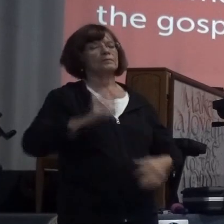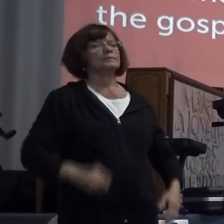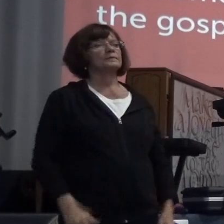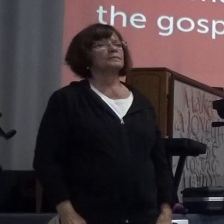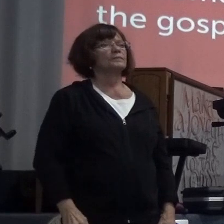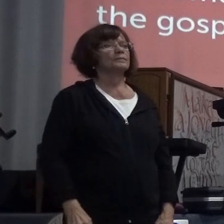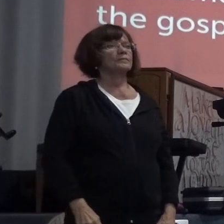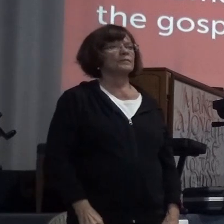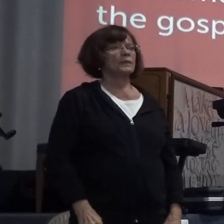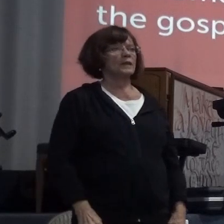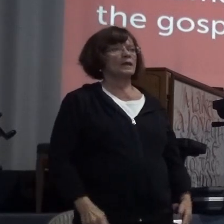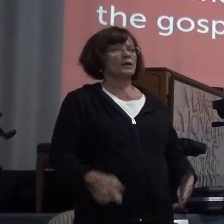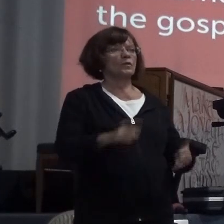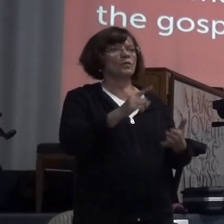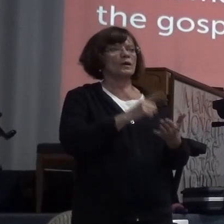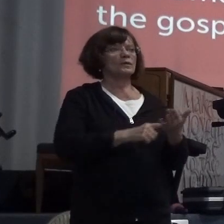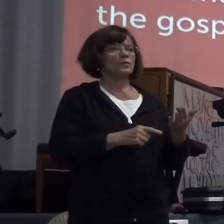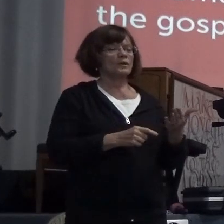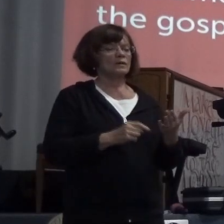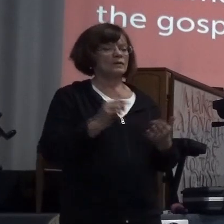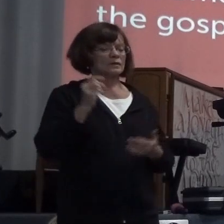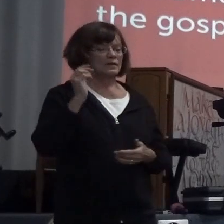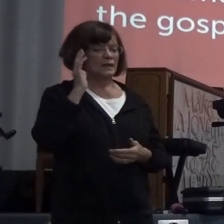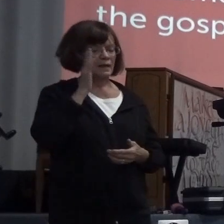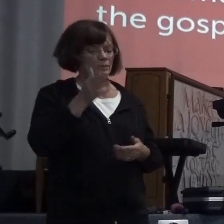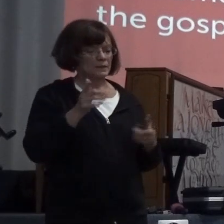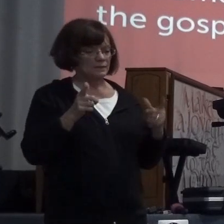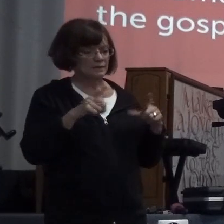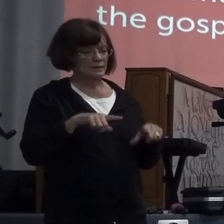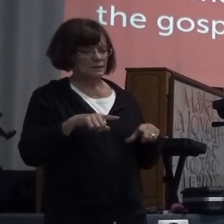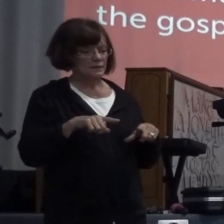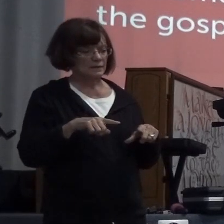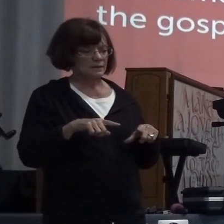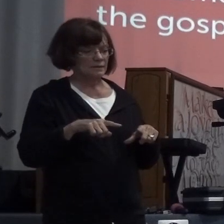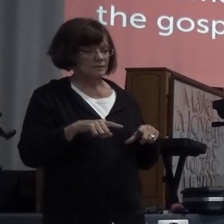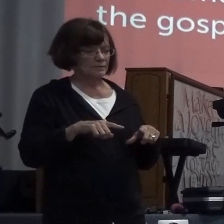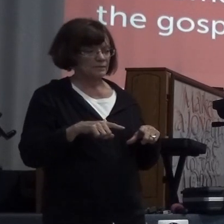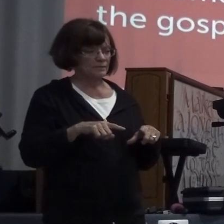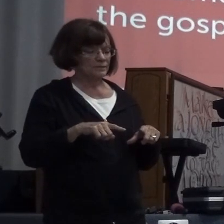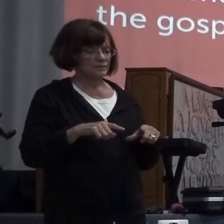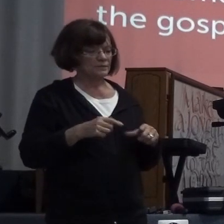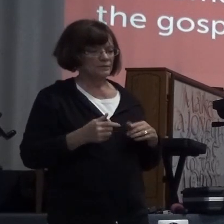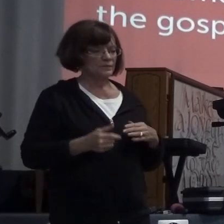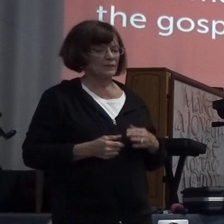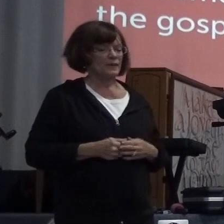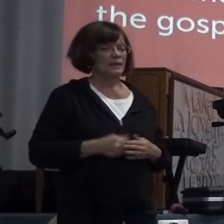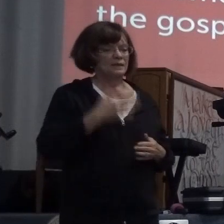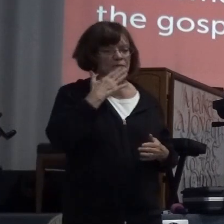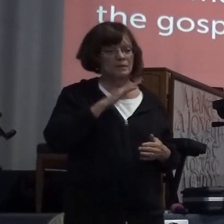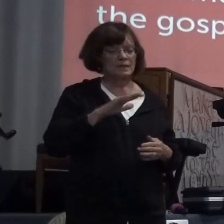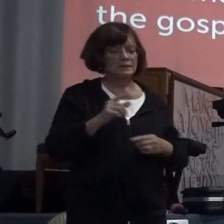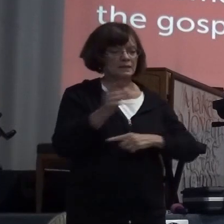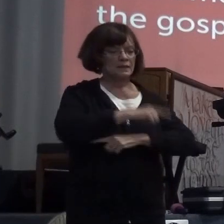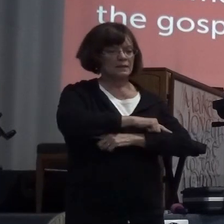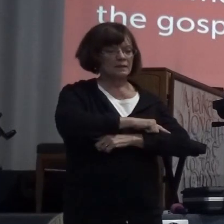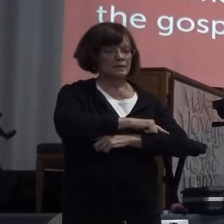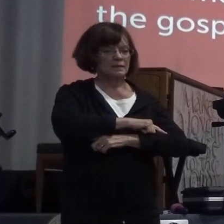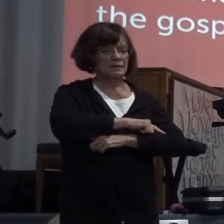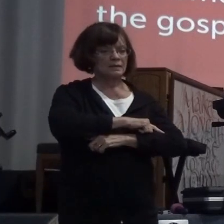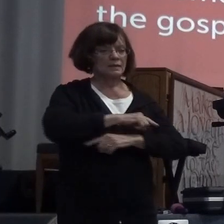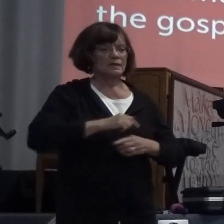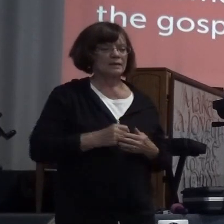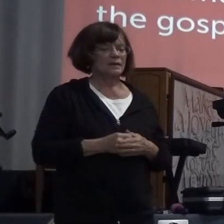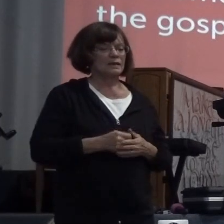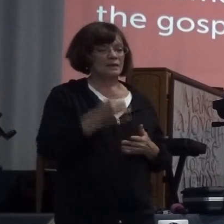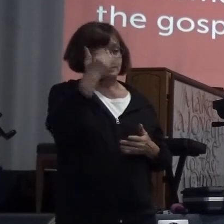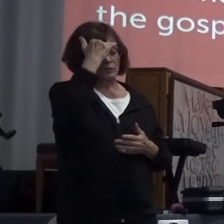What would the outcome be for those who don't obey? That's a sorry day for them. And that's why we need to get out and preach